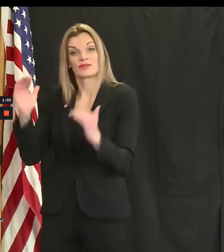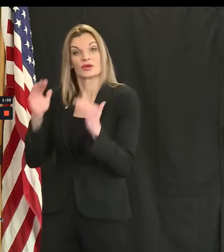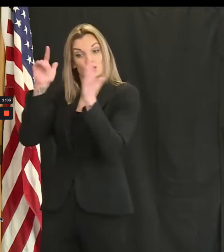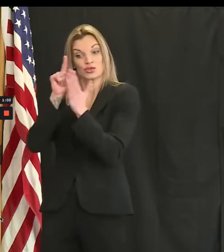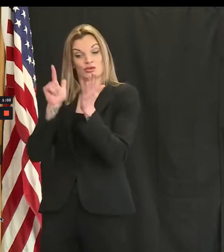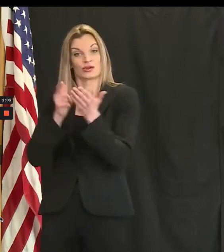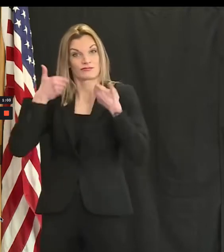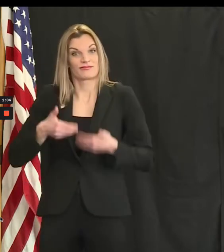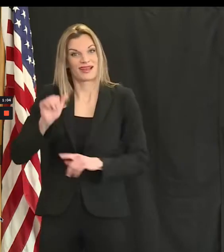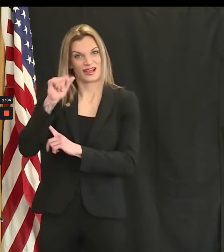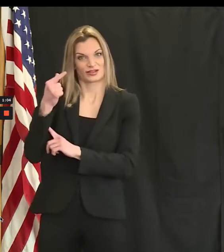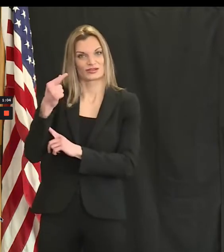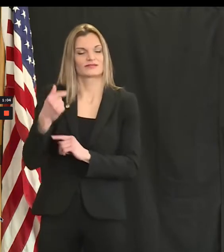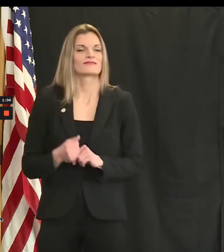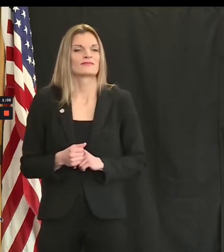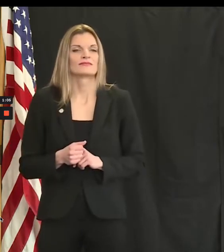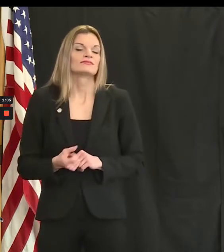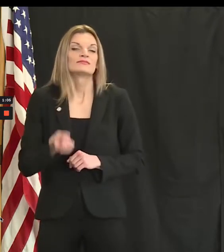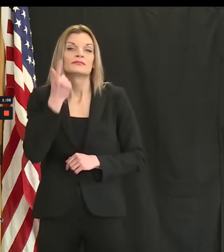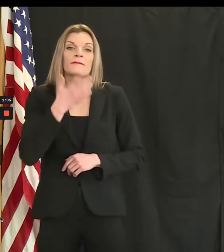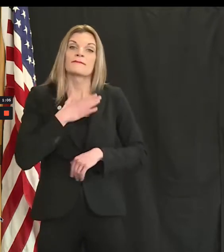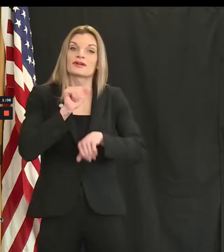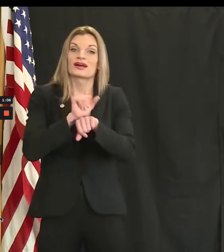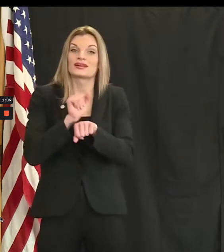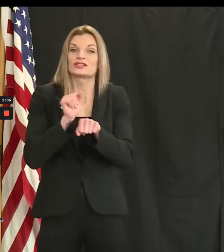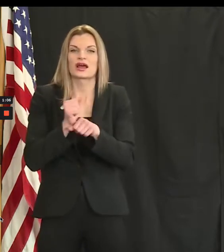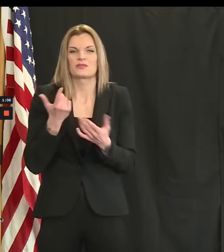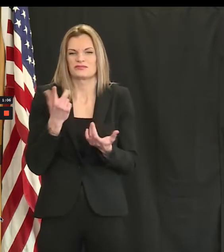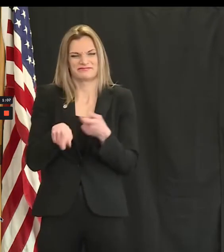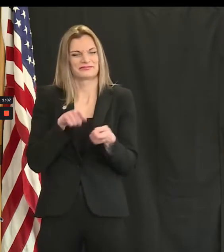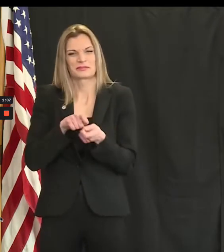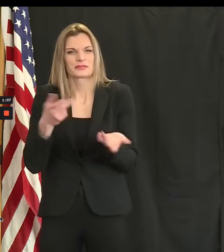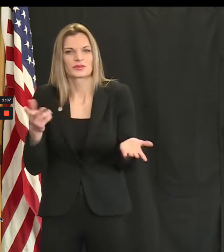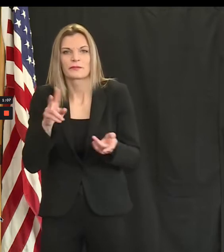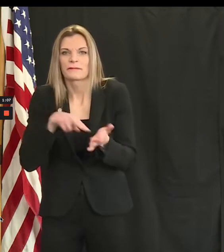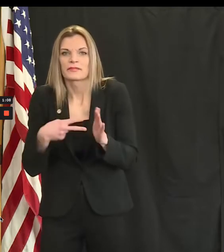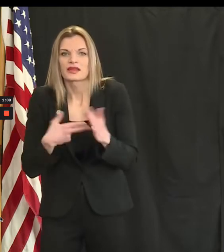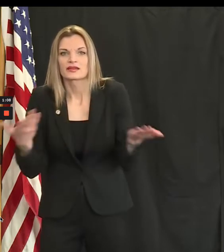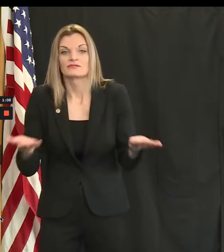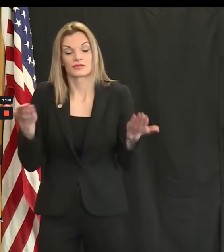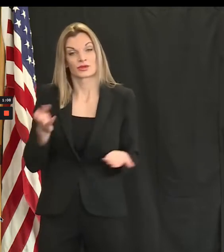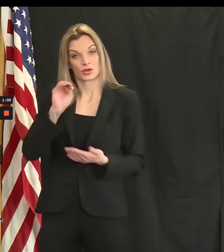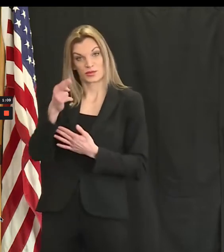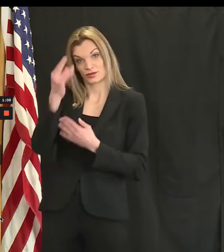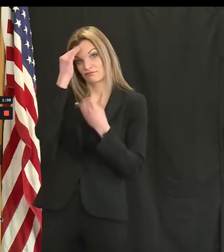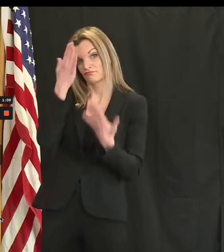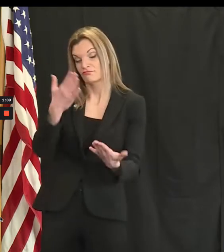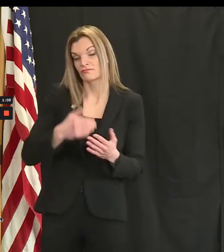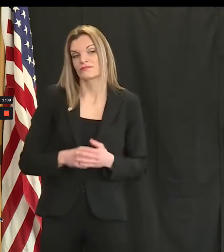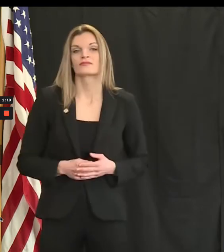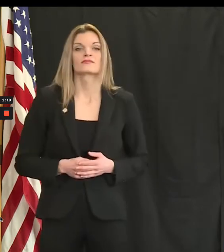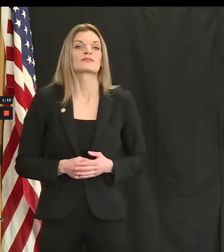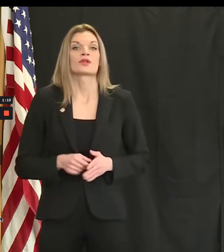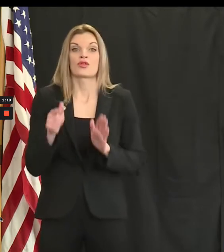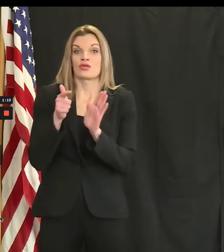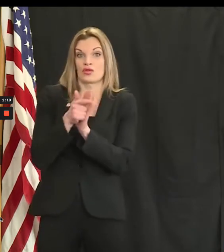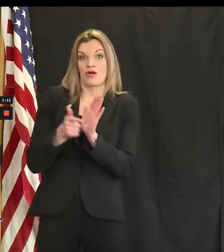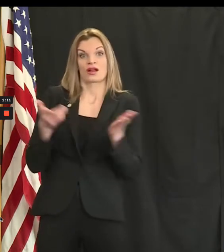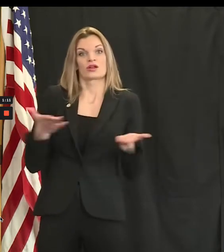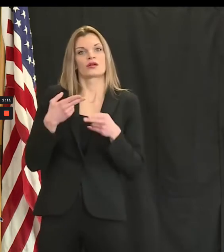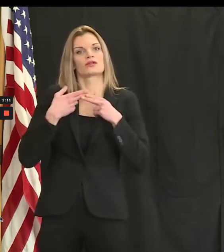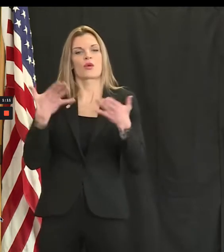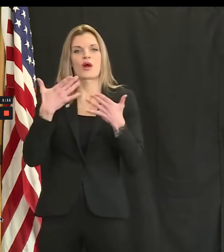a unique and multifaceted job in the state of Michigan. By law, I am Michigan's chief law